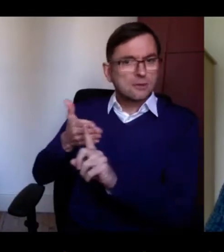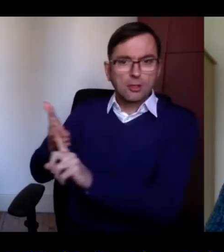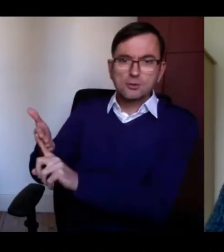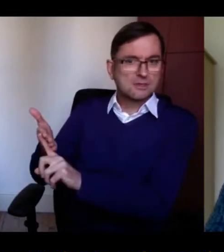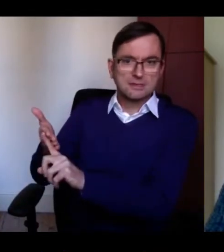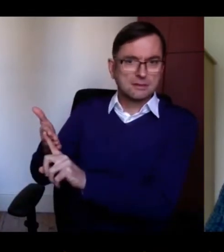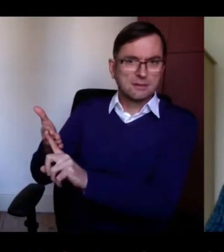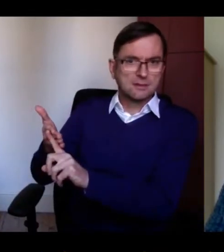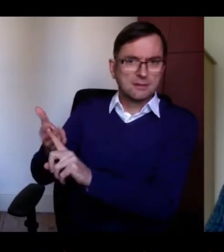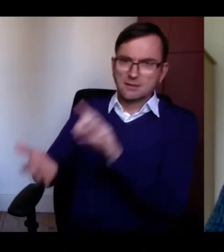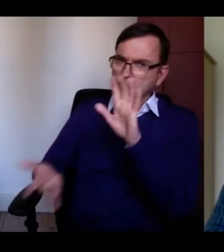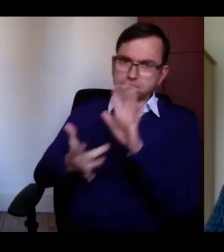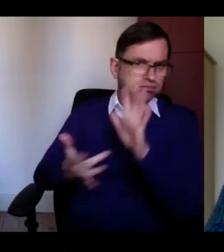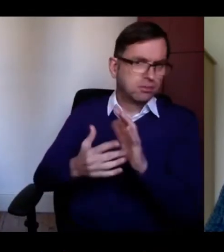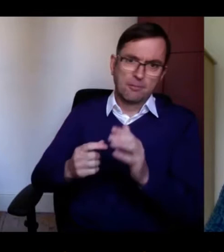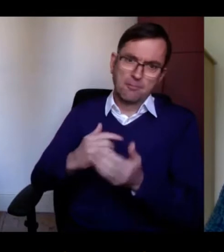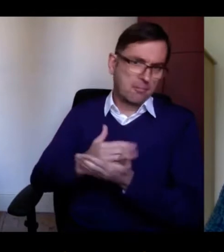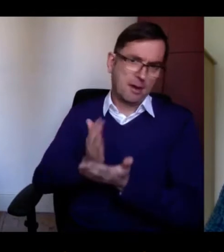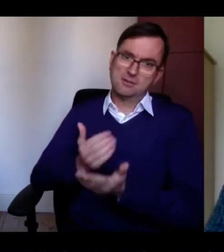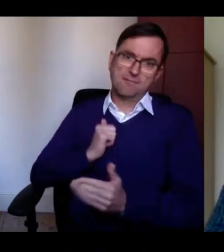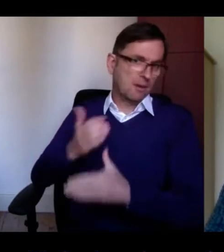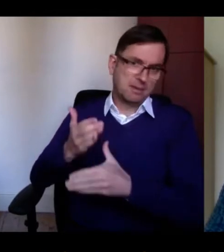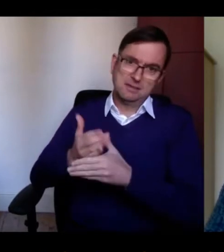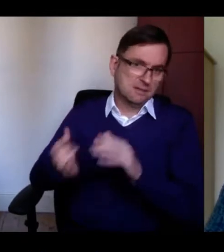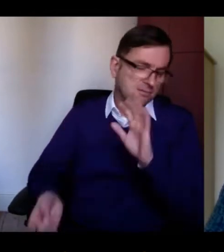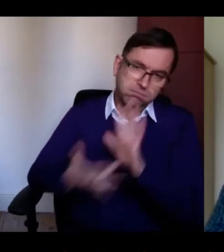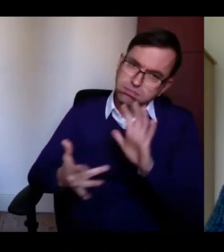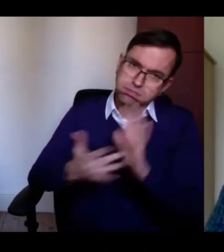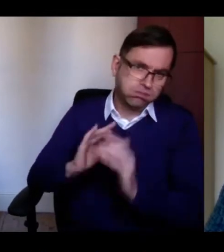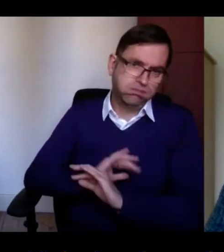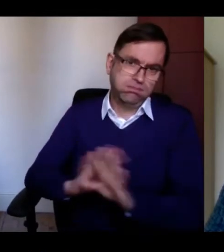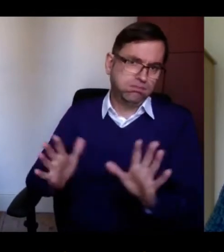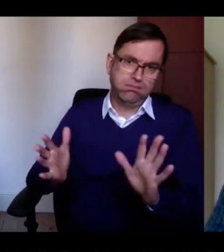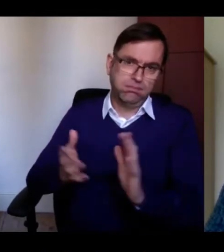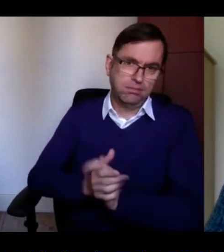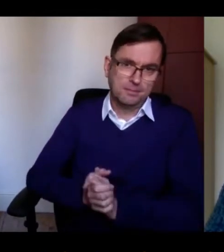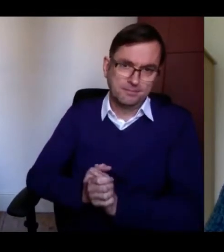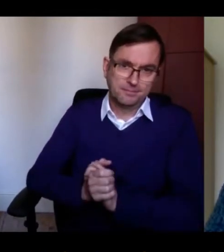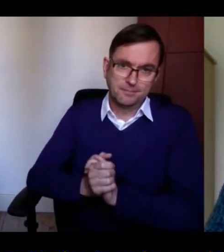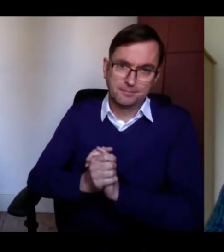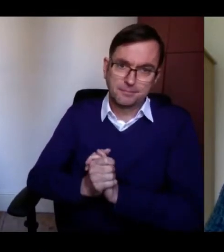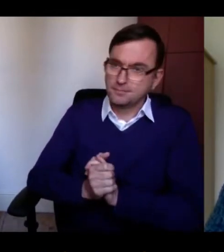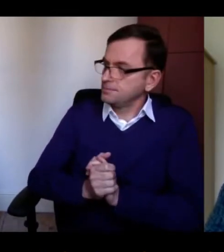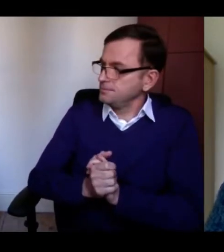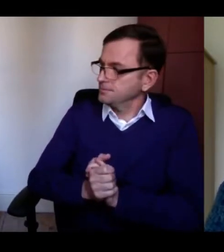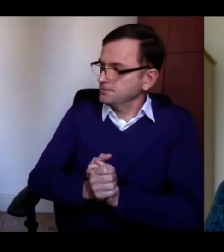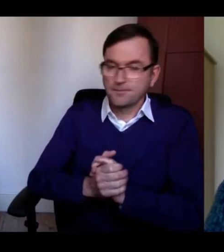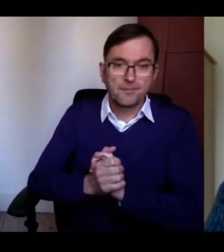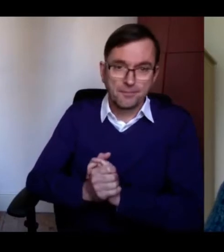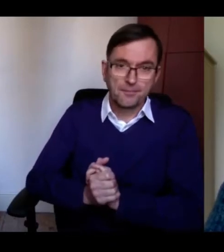And it's it's not trying to make people excluded or making it exclusive, but it's inclusive.